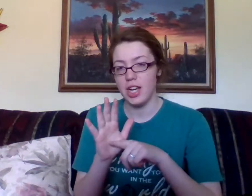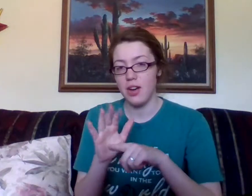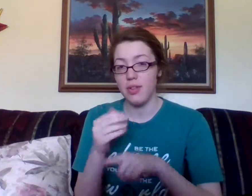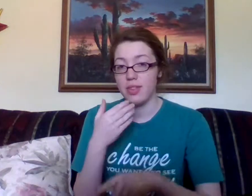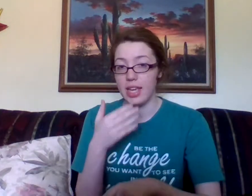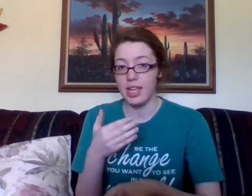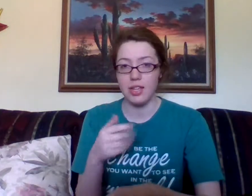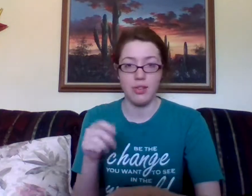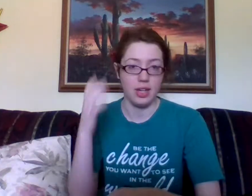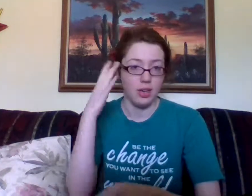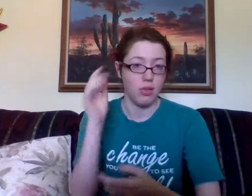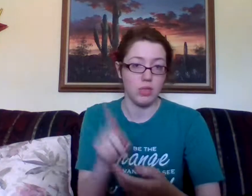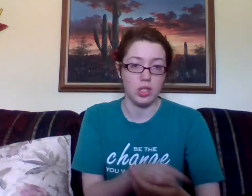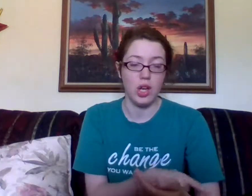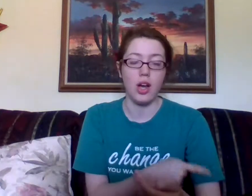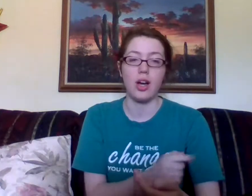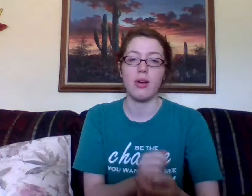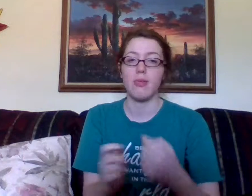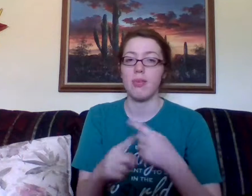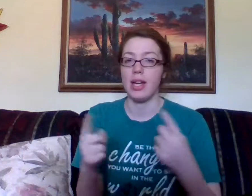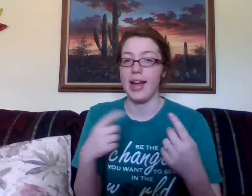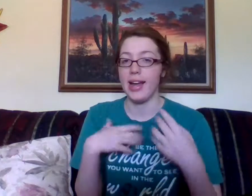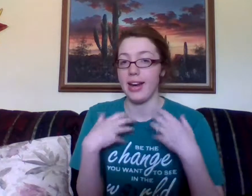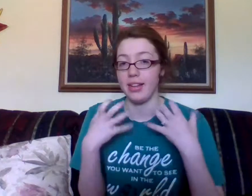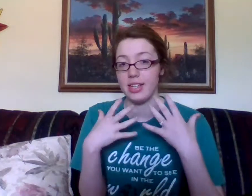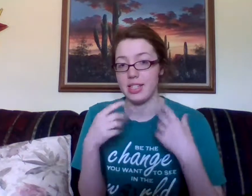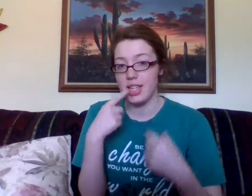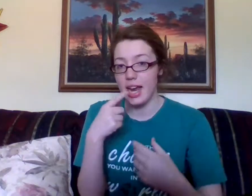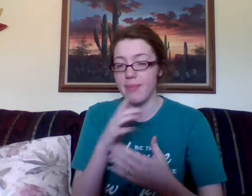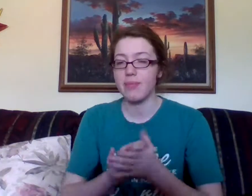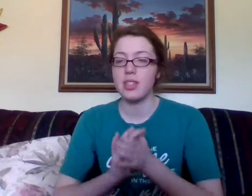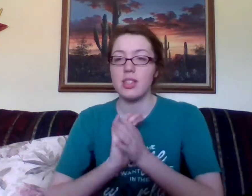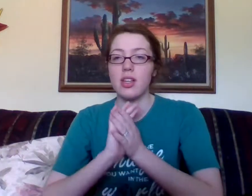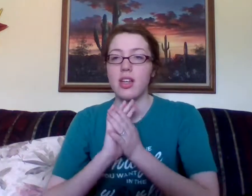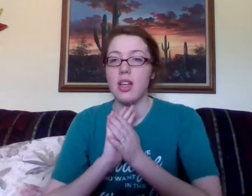video, thank you. I know it was long, but I had a lot to say.